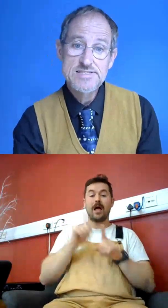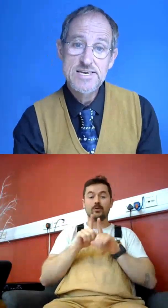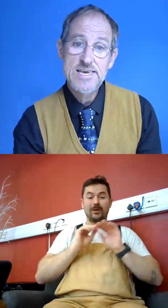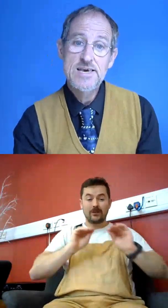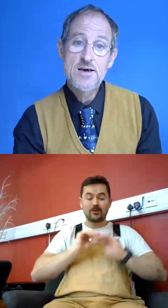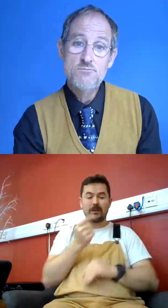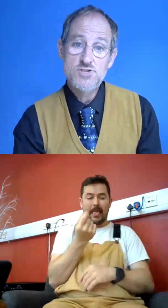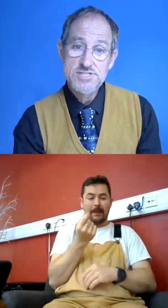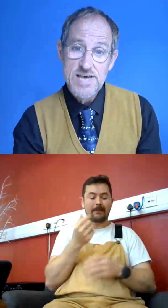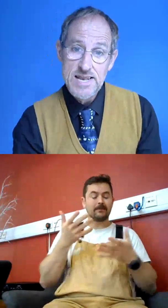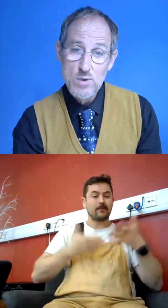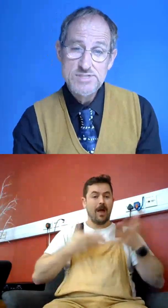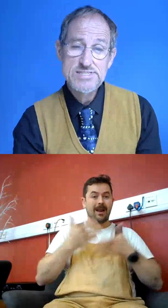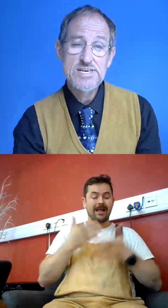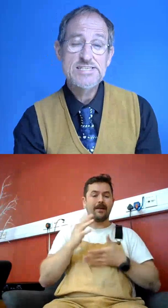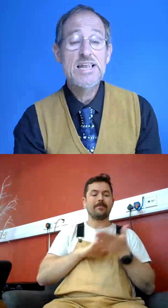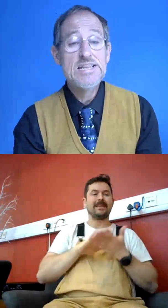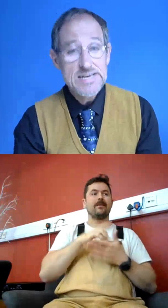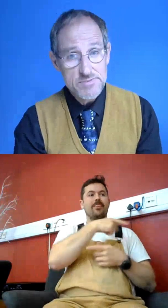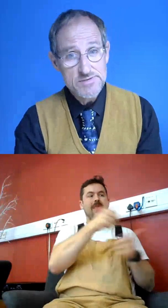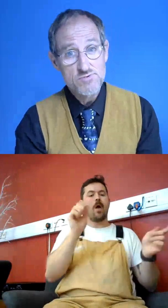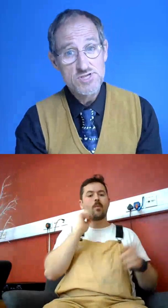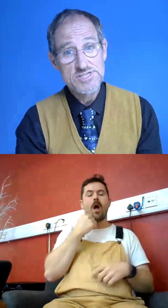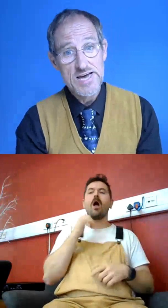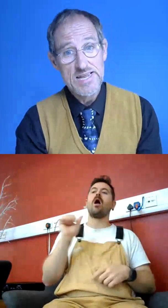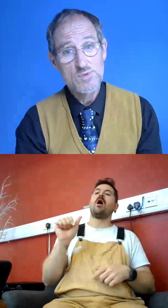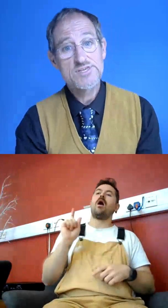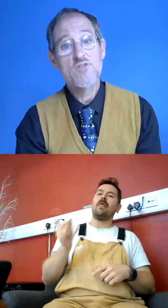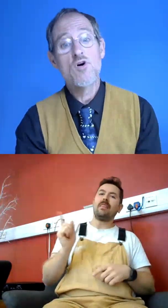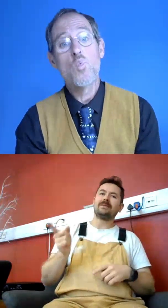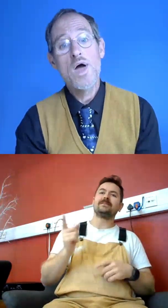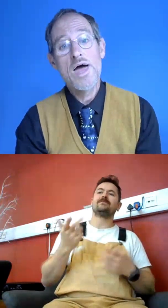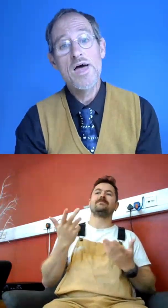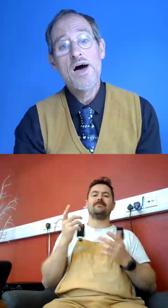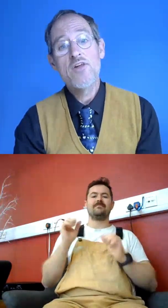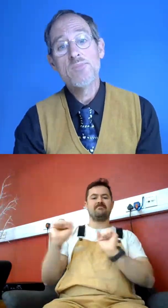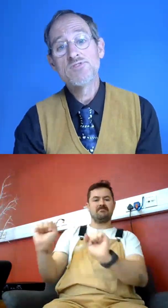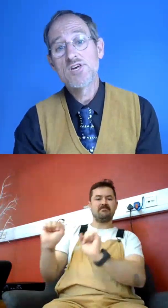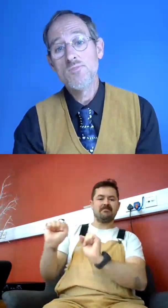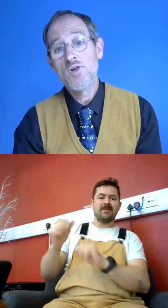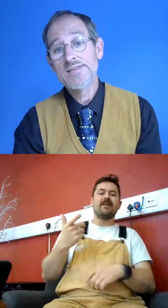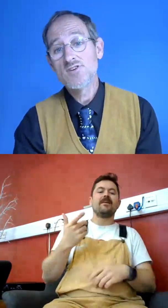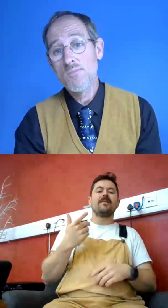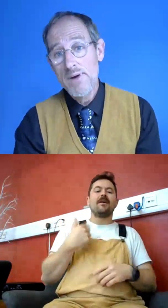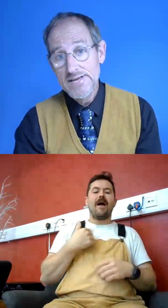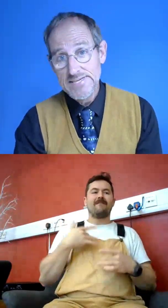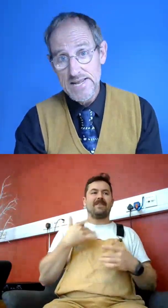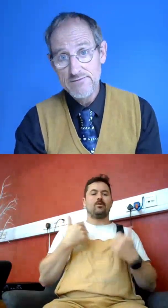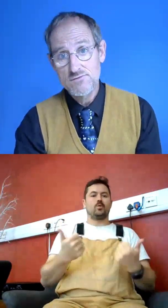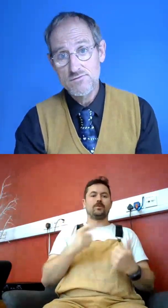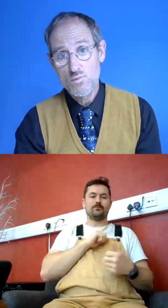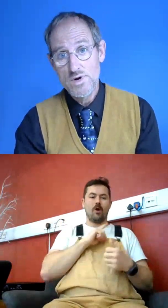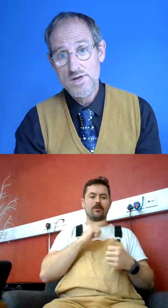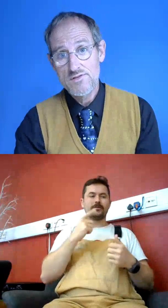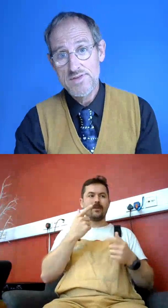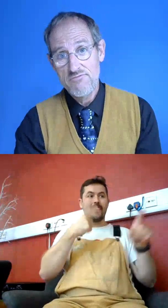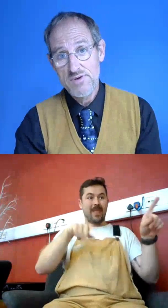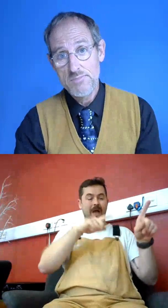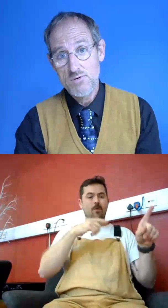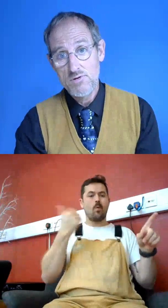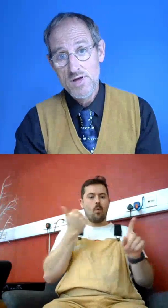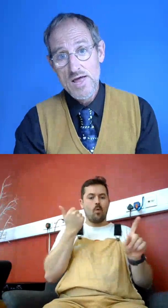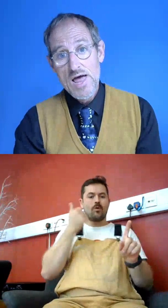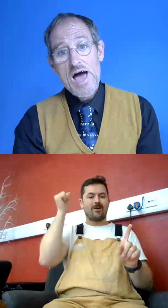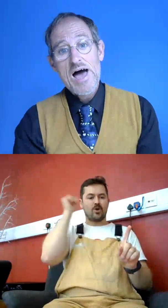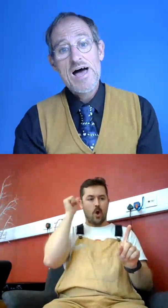awareness, identity, British Sign Language, teach a little bit of British Sign Language, so they're aware and able to communicate on a basic level with